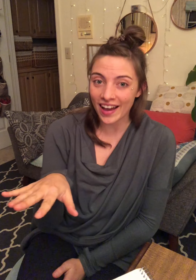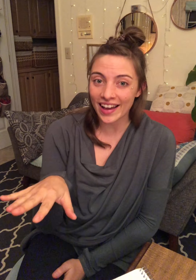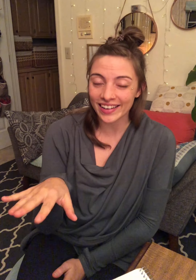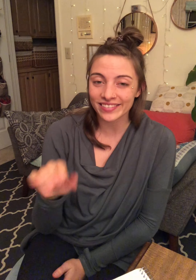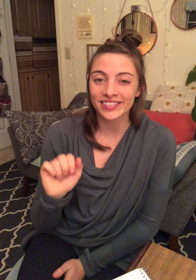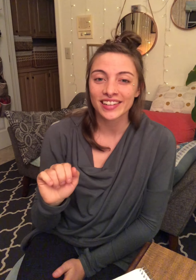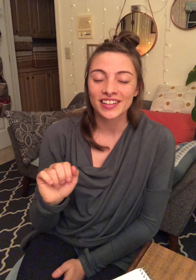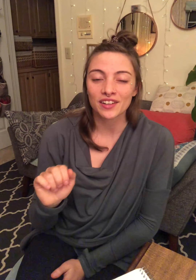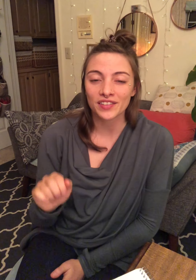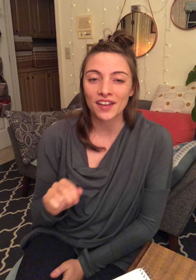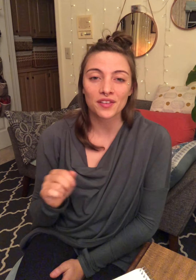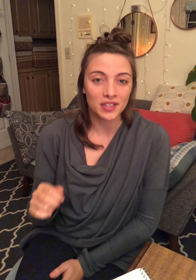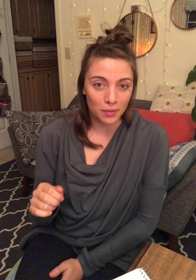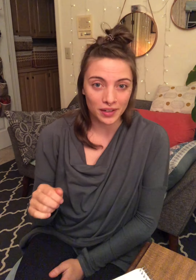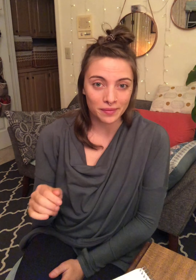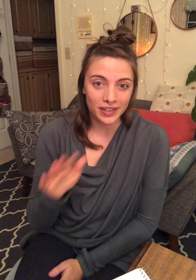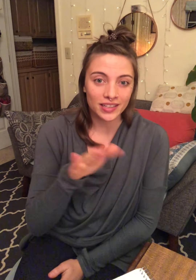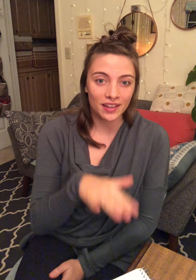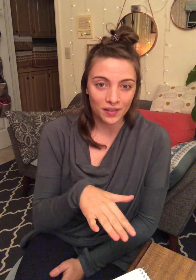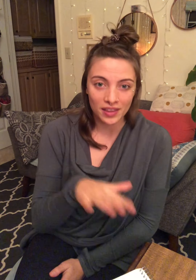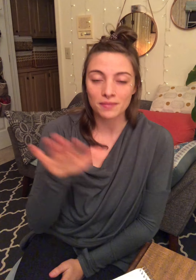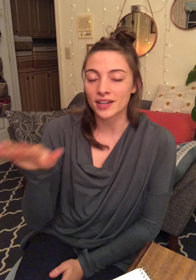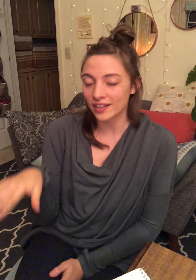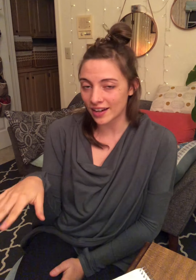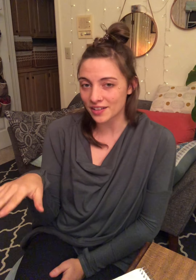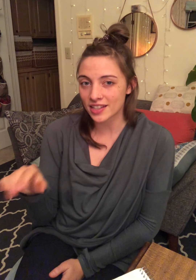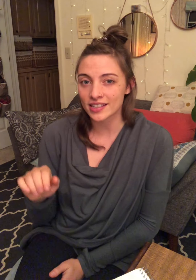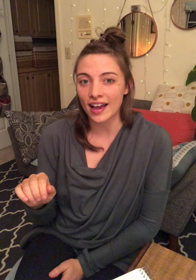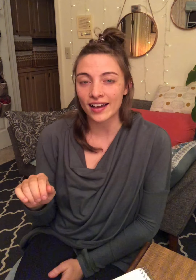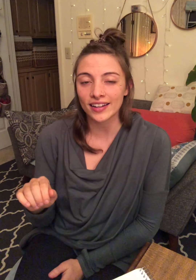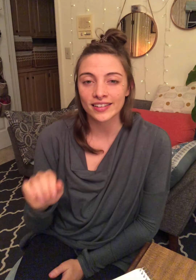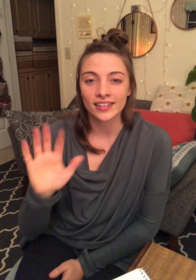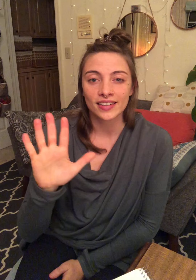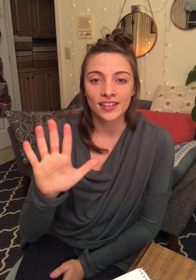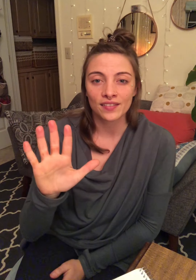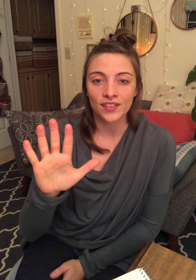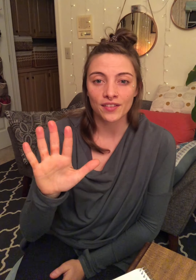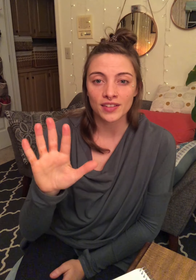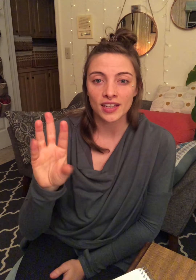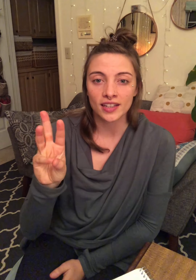55. Don't forget those double numbers. Go in the middle and out to the side. 56,